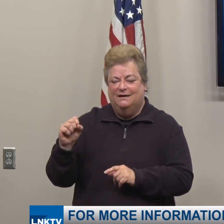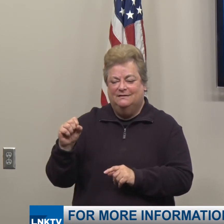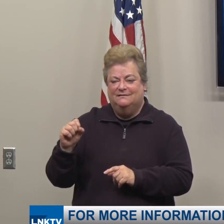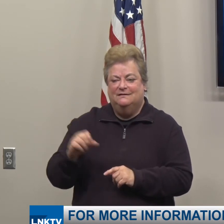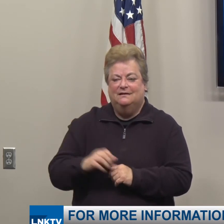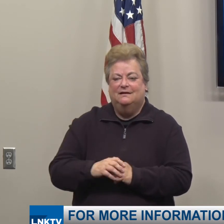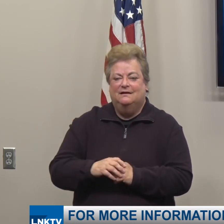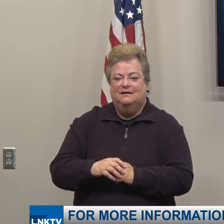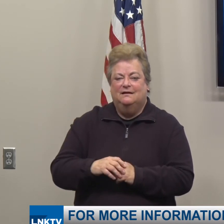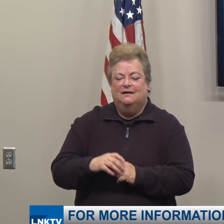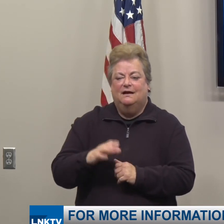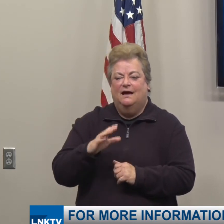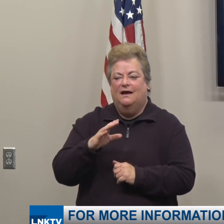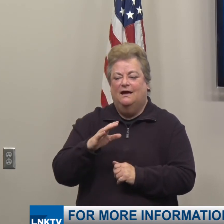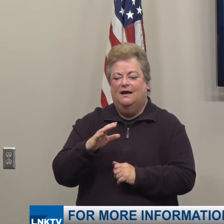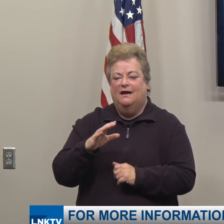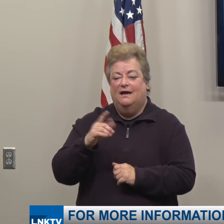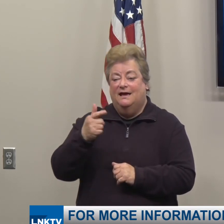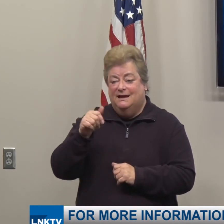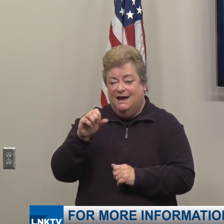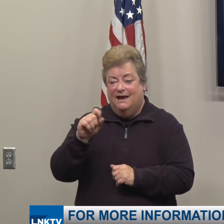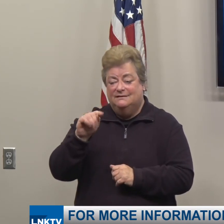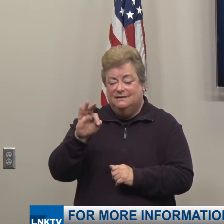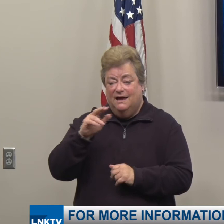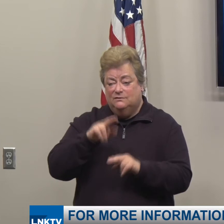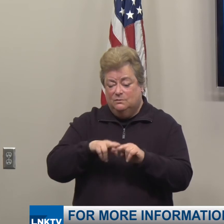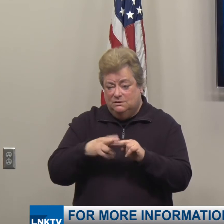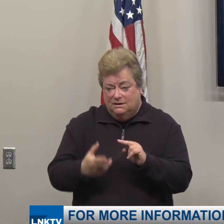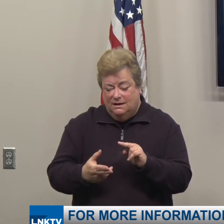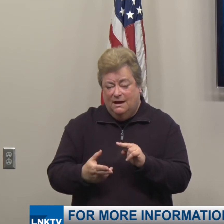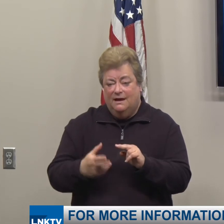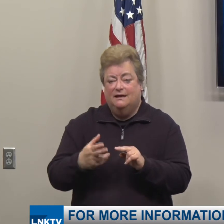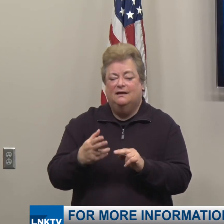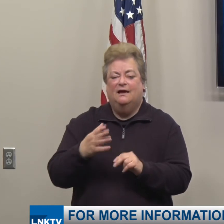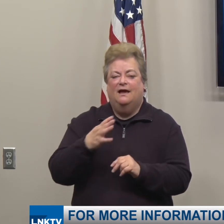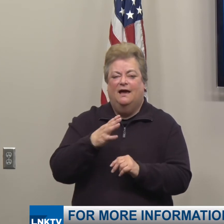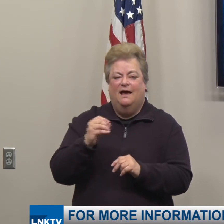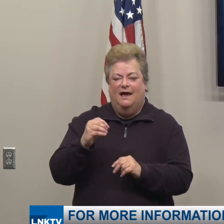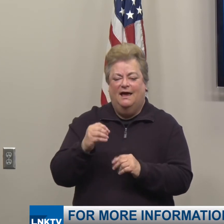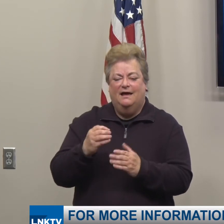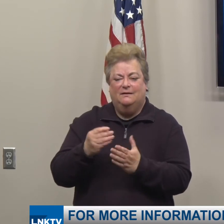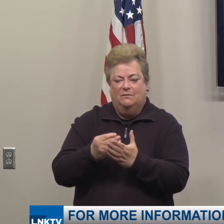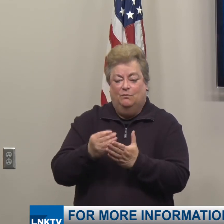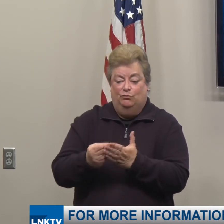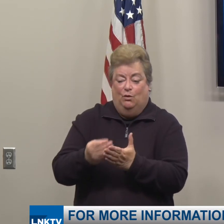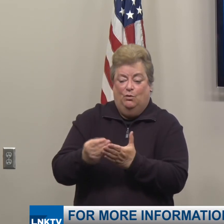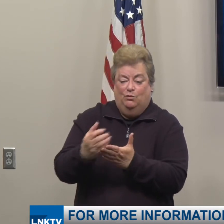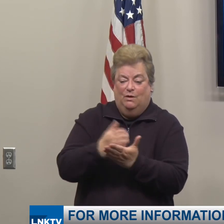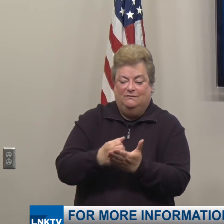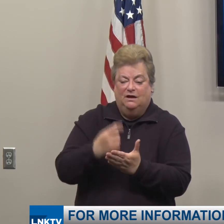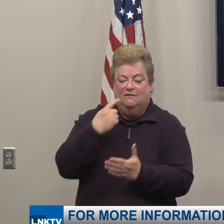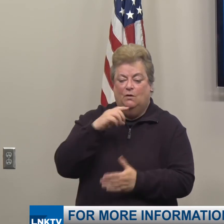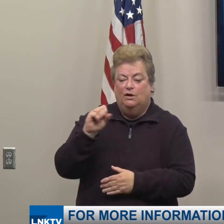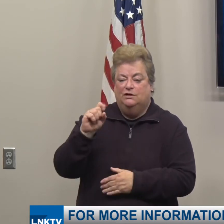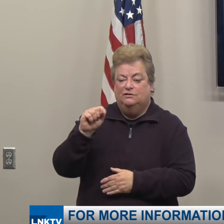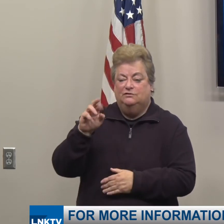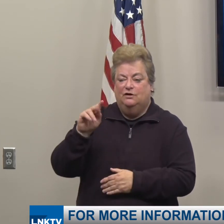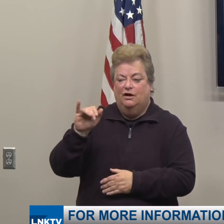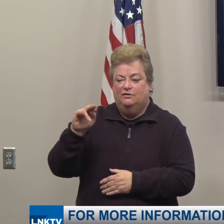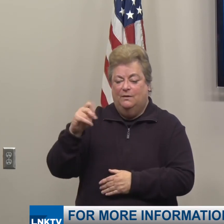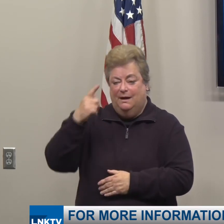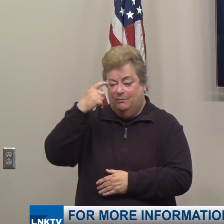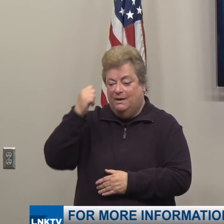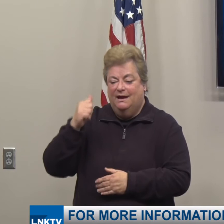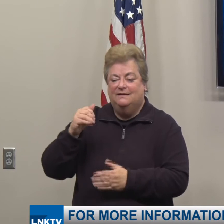EMS revenue declines due to COVID, gas tax declines due to COVID, significant revenue declines to StarTran due to